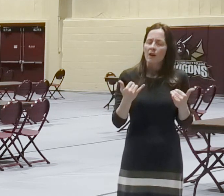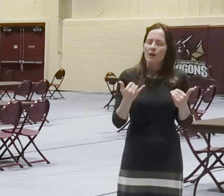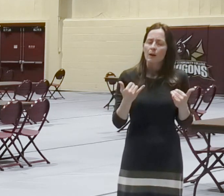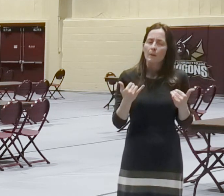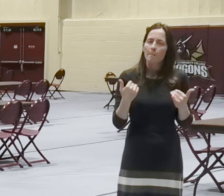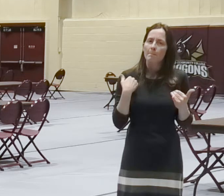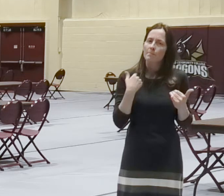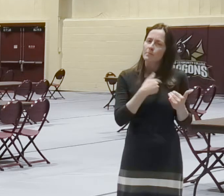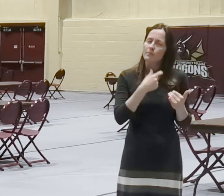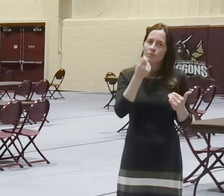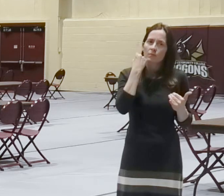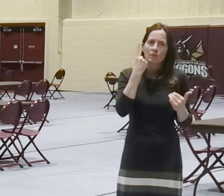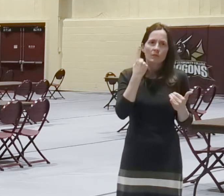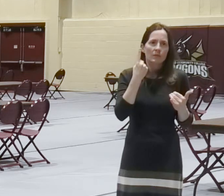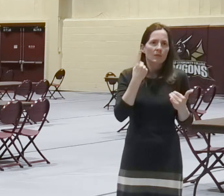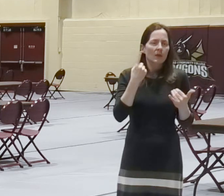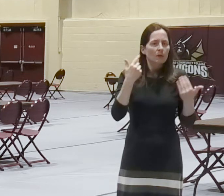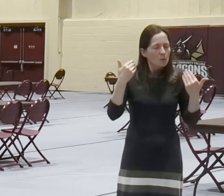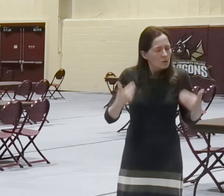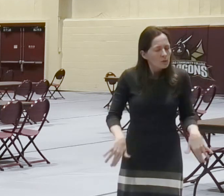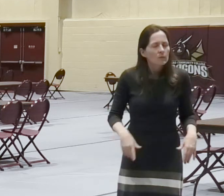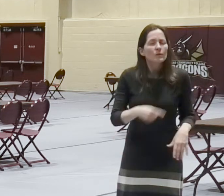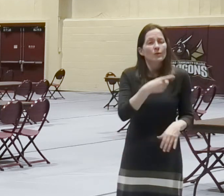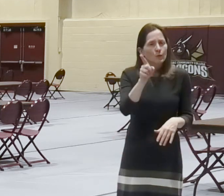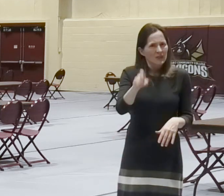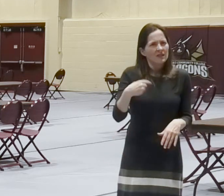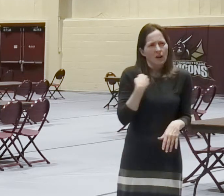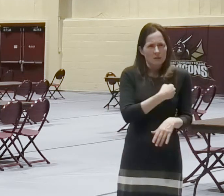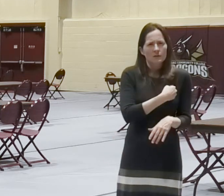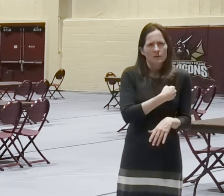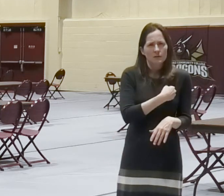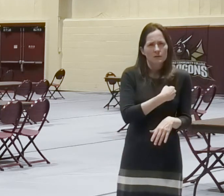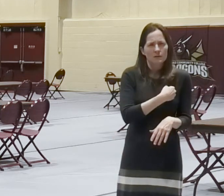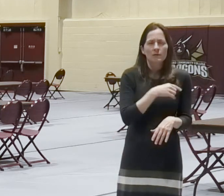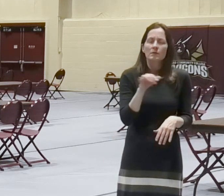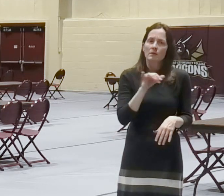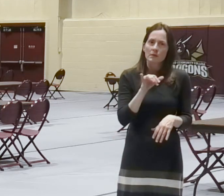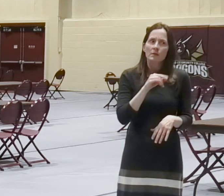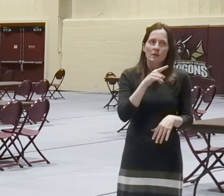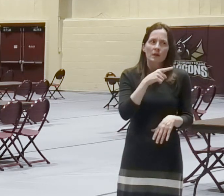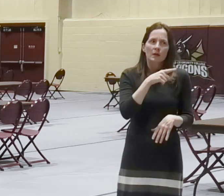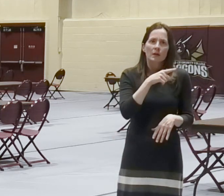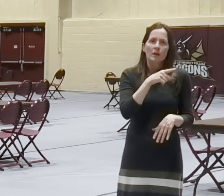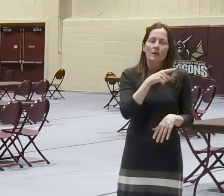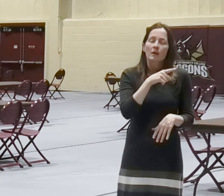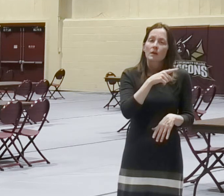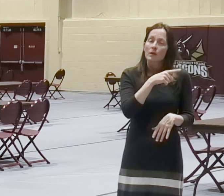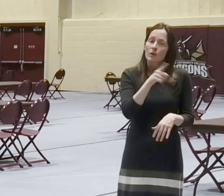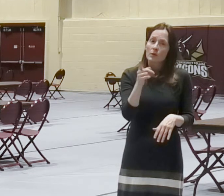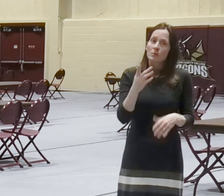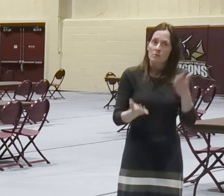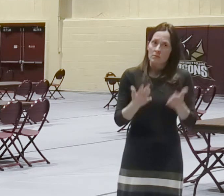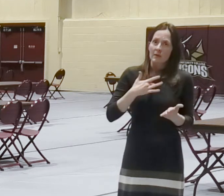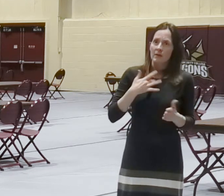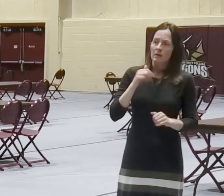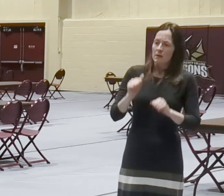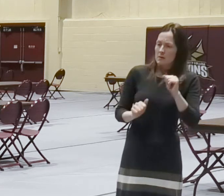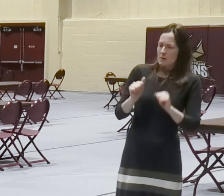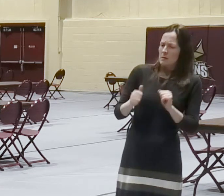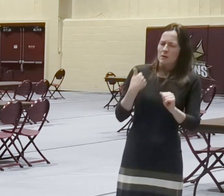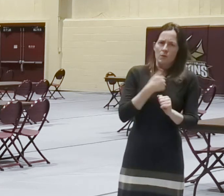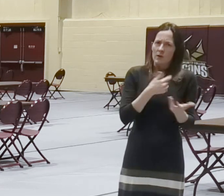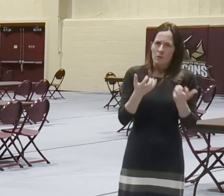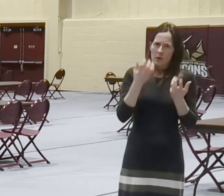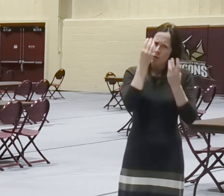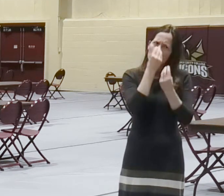need us and you need to be assured that you are not alone in managing this phase of